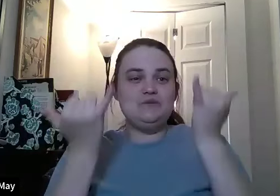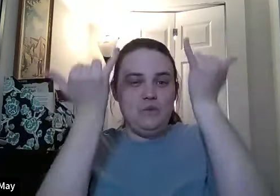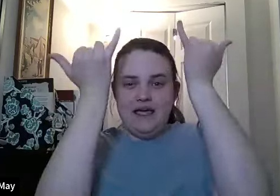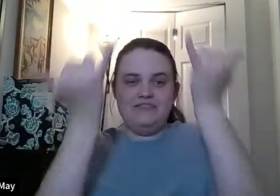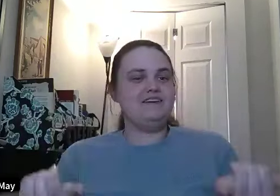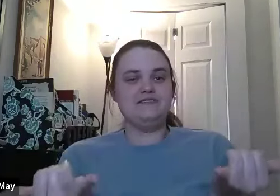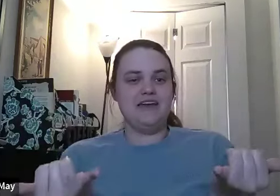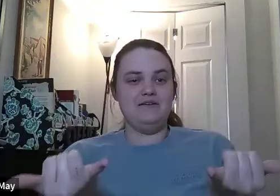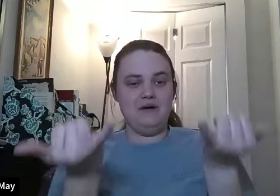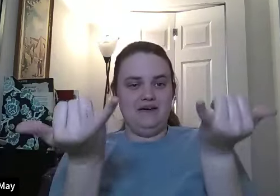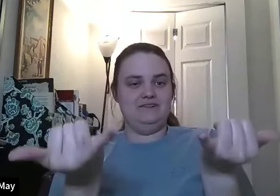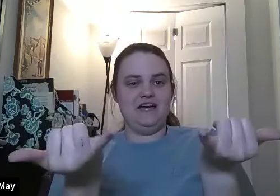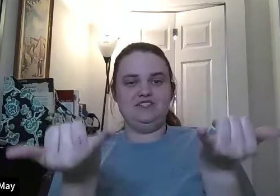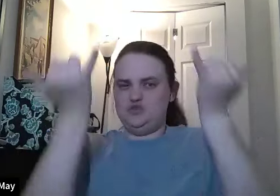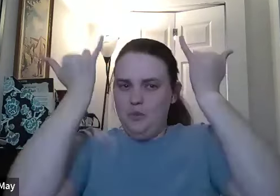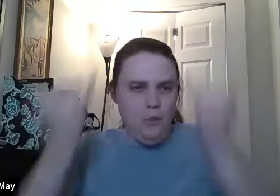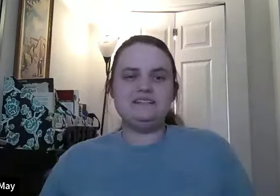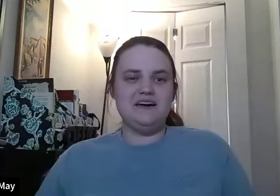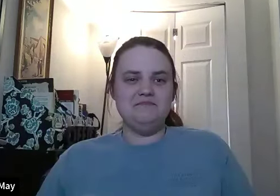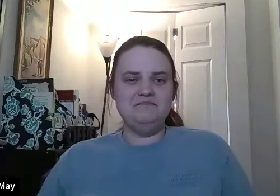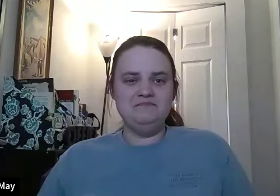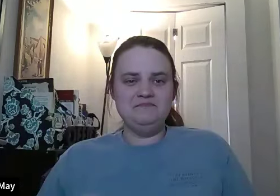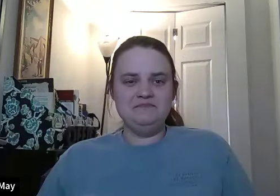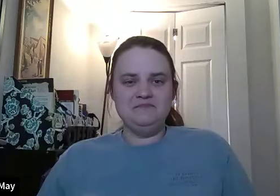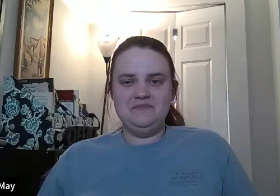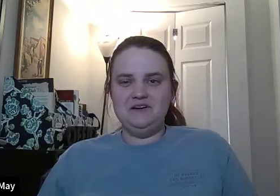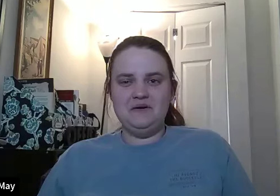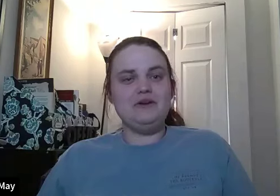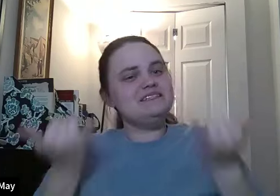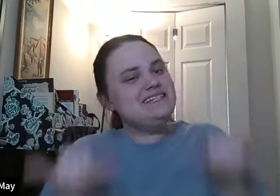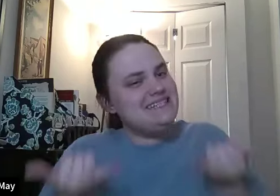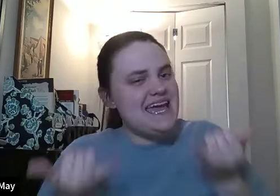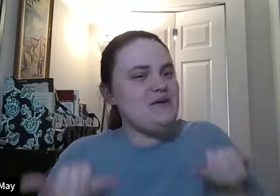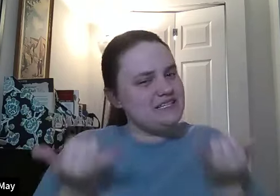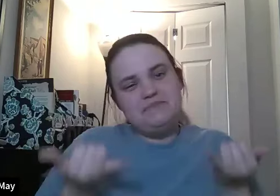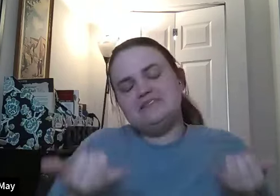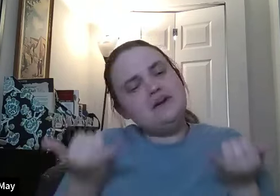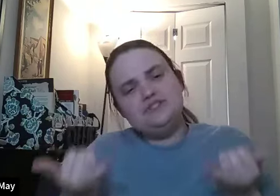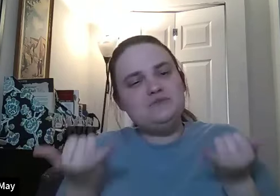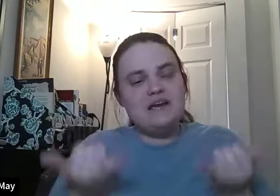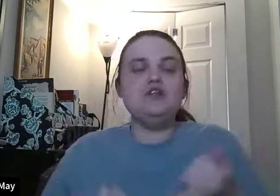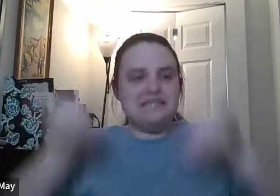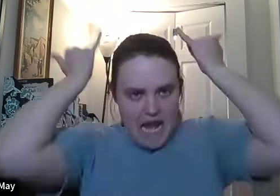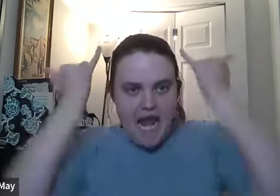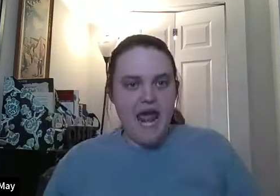way I think of now every time. It's just one time. They're not saying today where it's like bouncing, oh, just whatever. No, it's now.